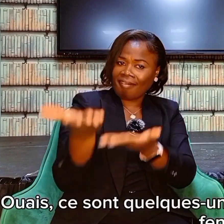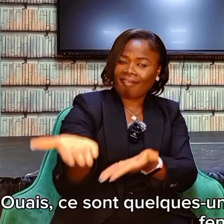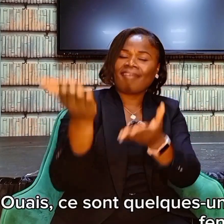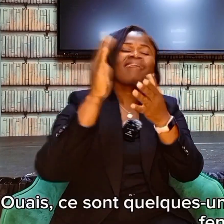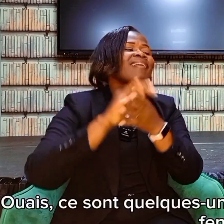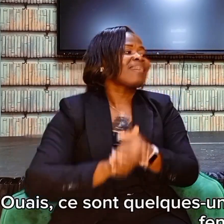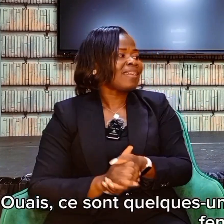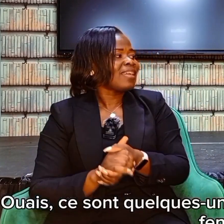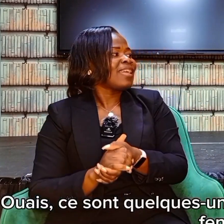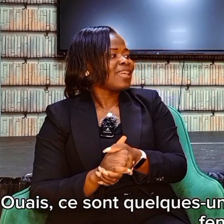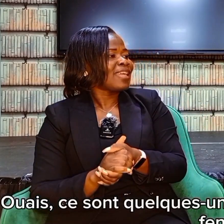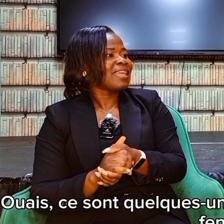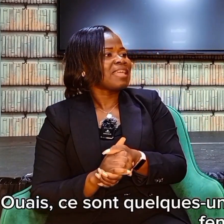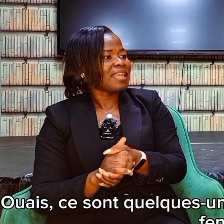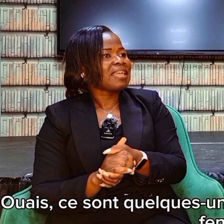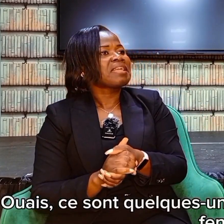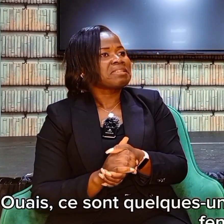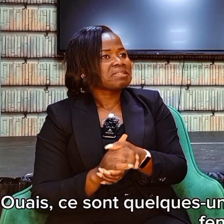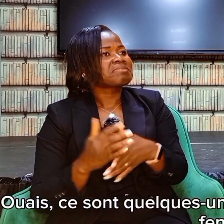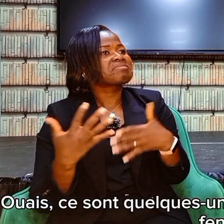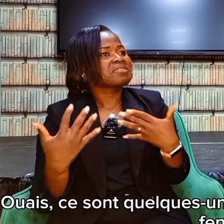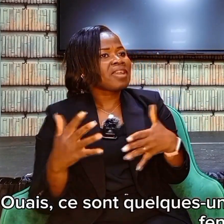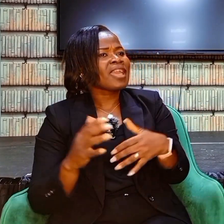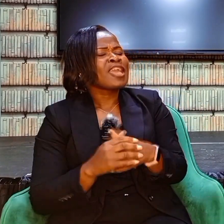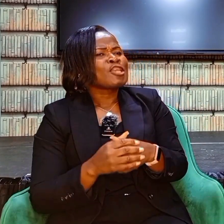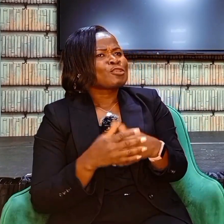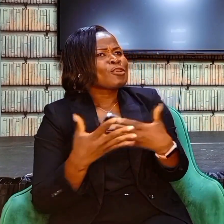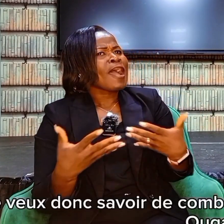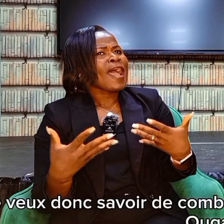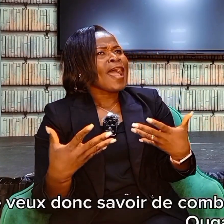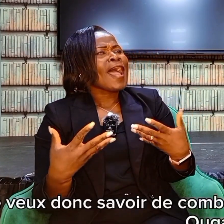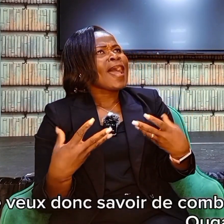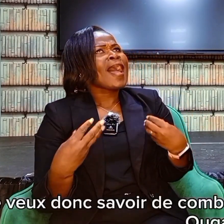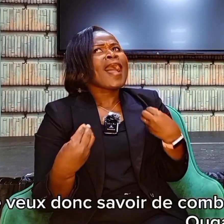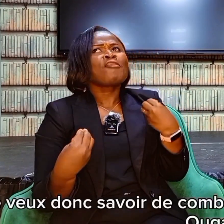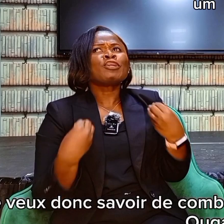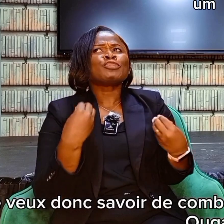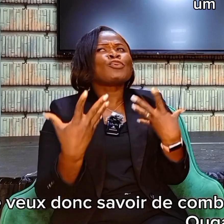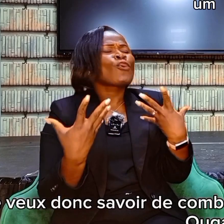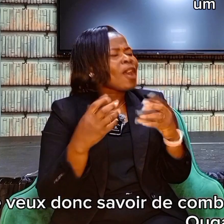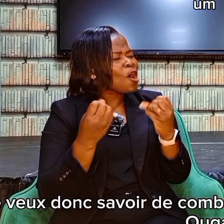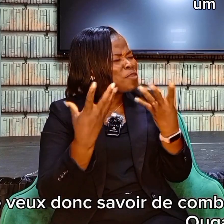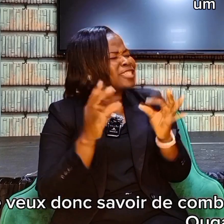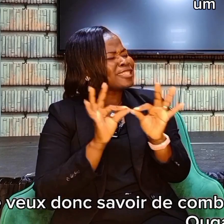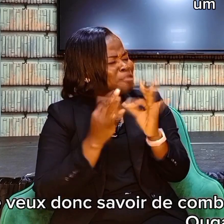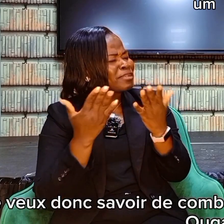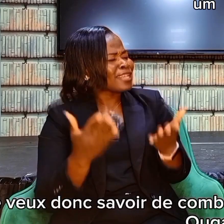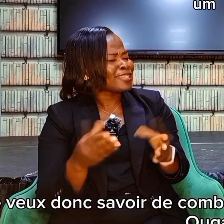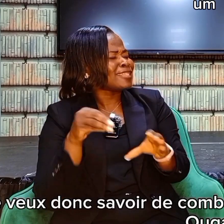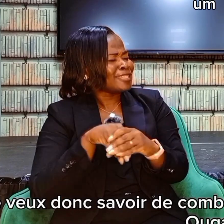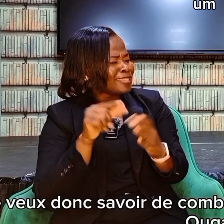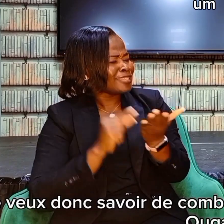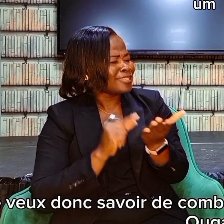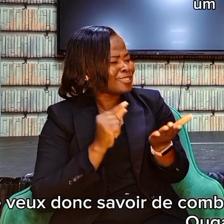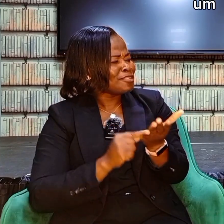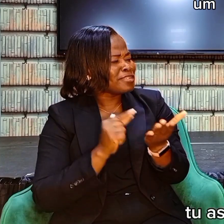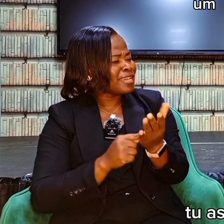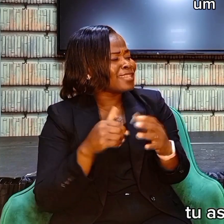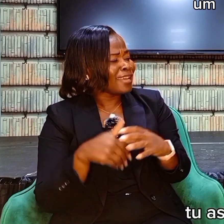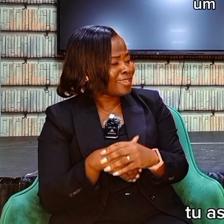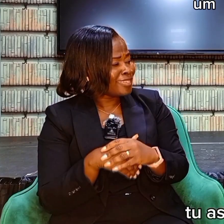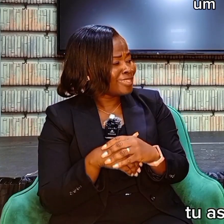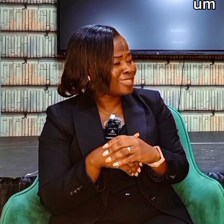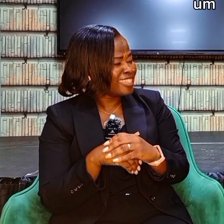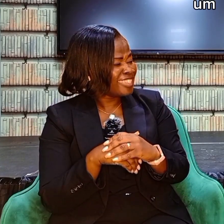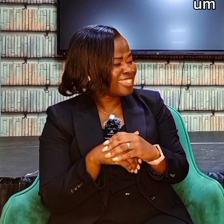Yeah, those are some of the areas where we find sign language So interpreters. I want to know how many interpreters in